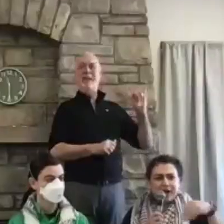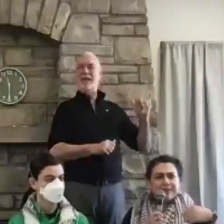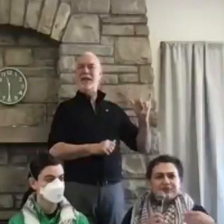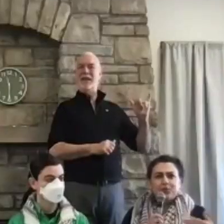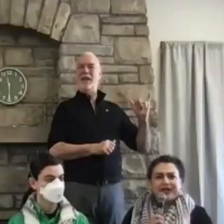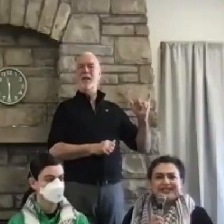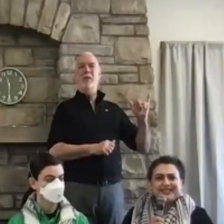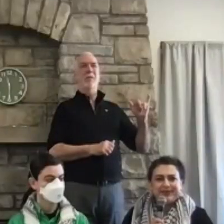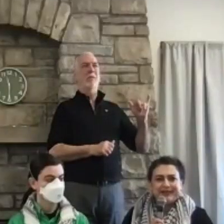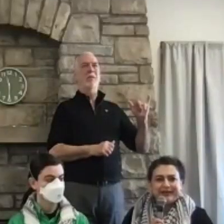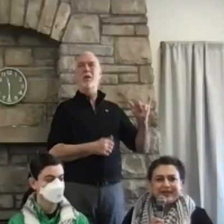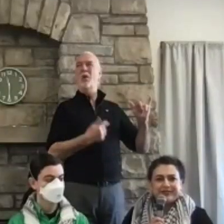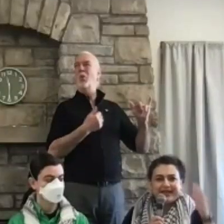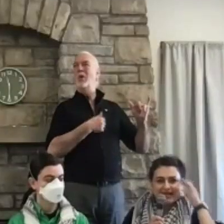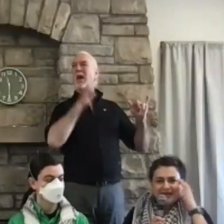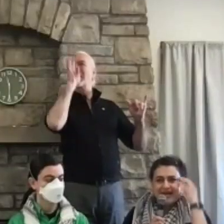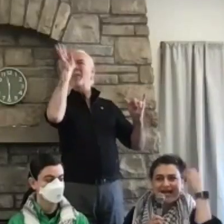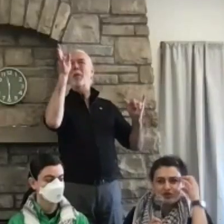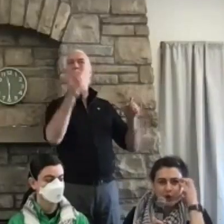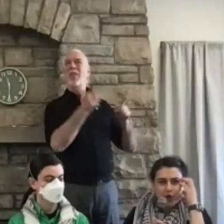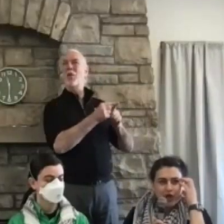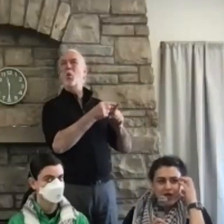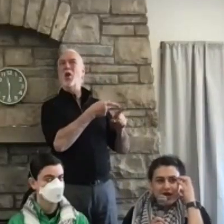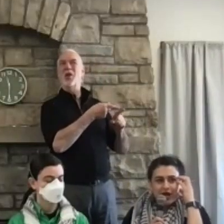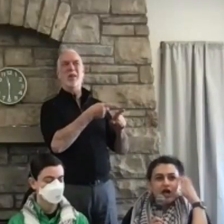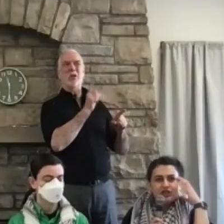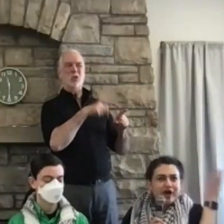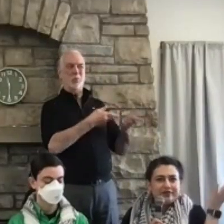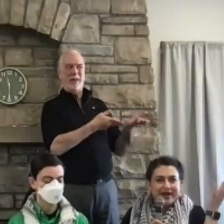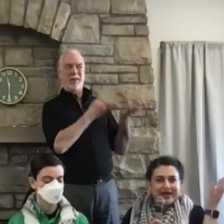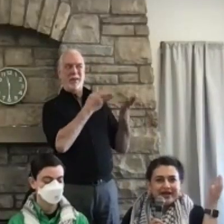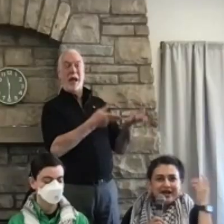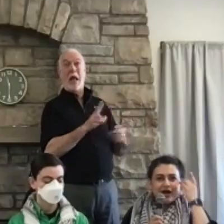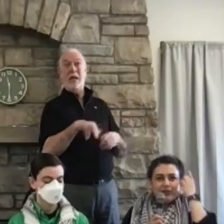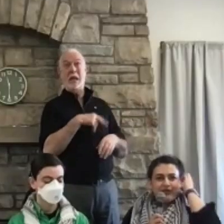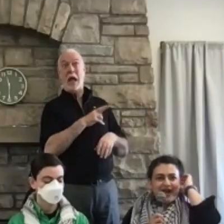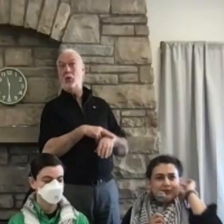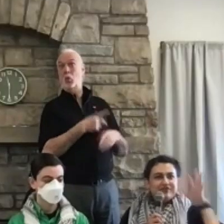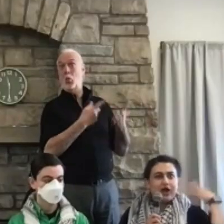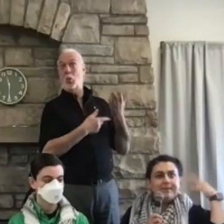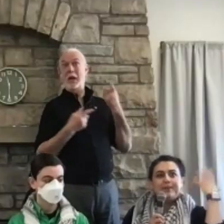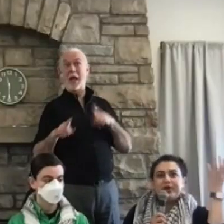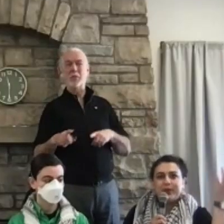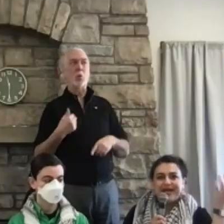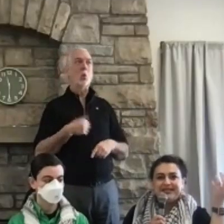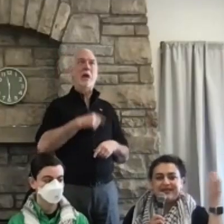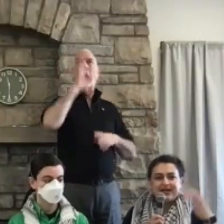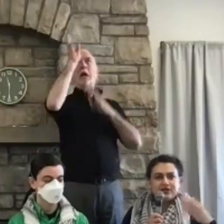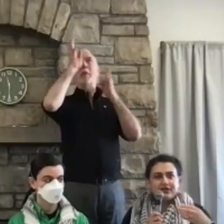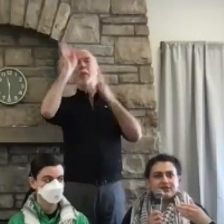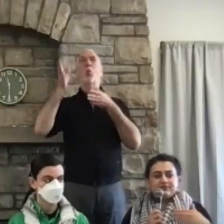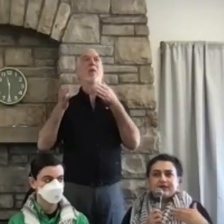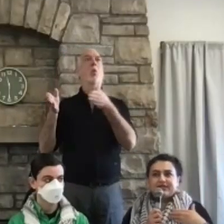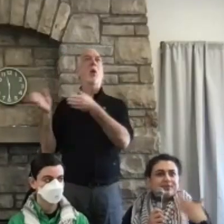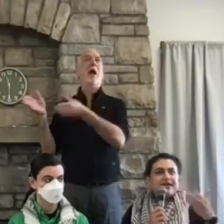have to even come up with the word accessibility rather than it be a natural construct, right? The fact that we have to come up with ways and